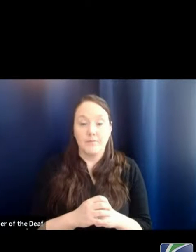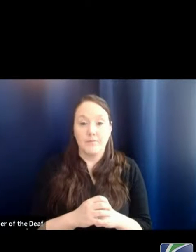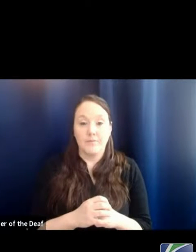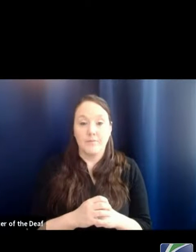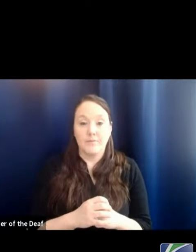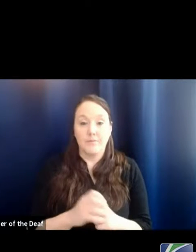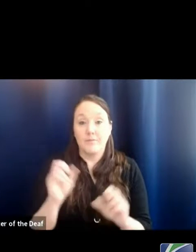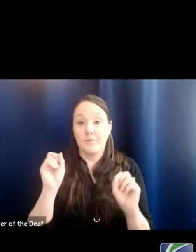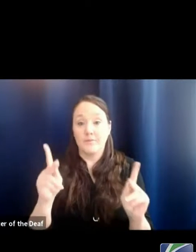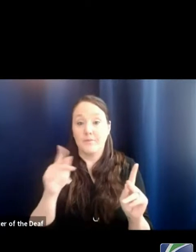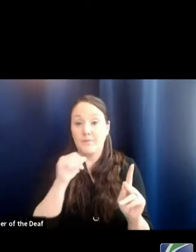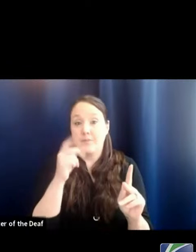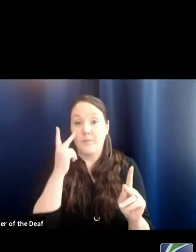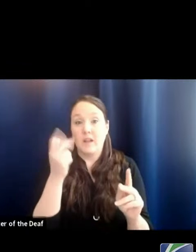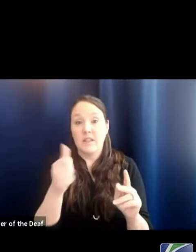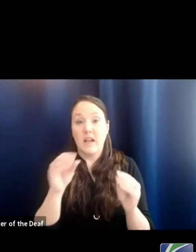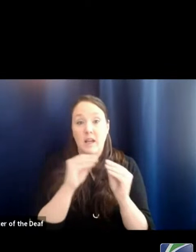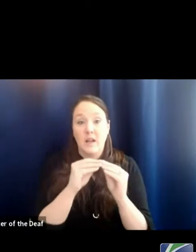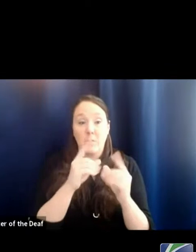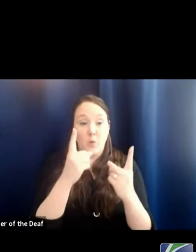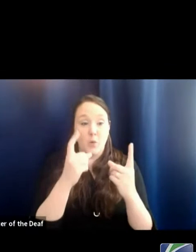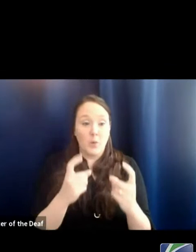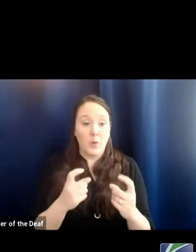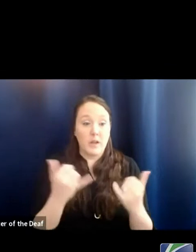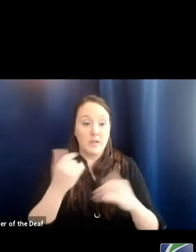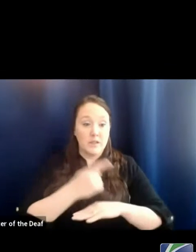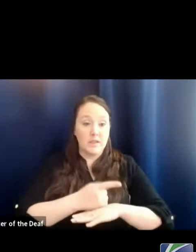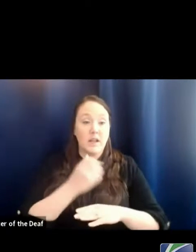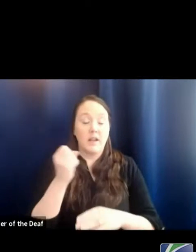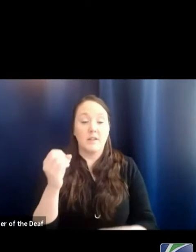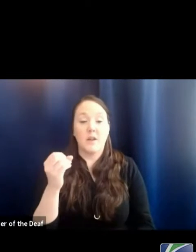All right, I'm not seeing any other questions come in today,